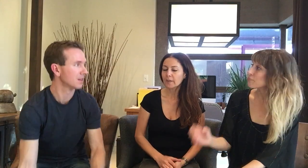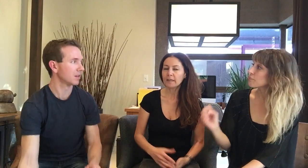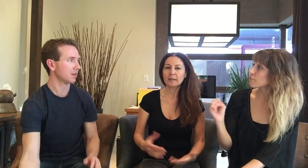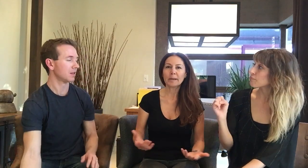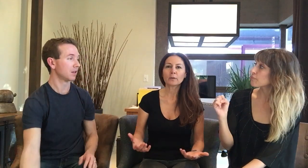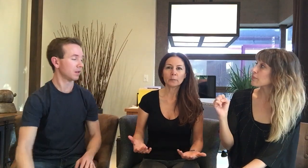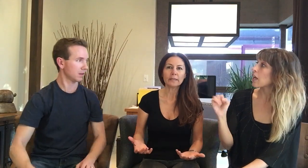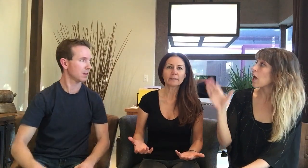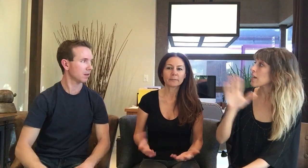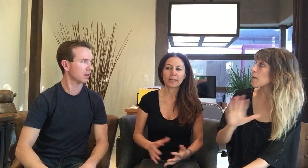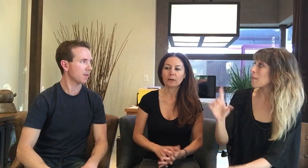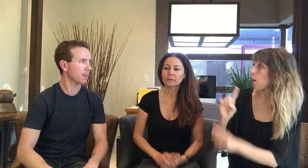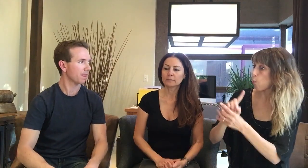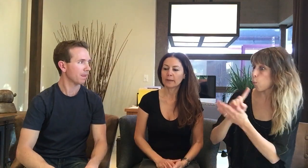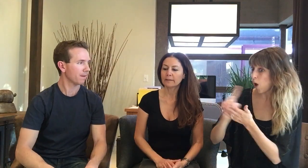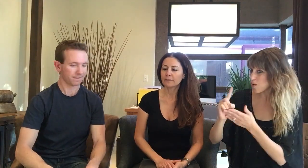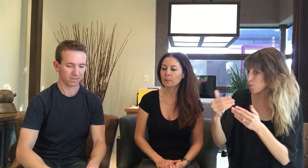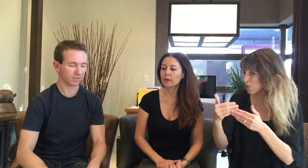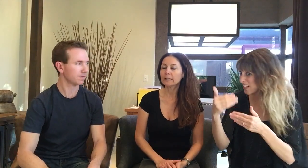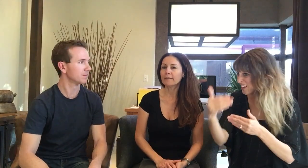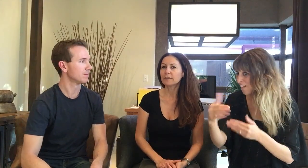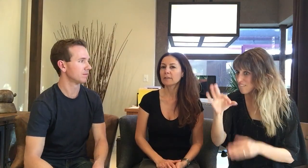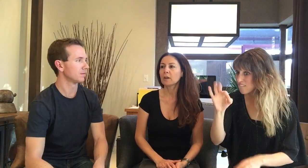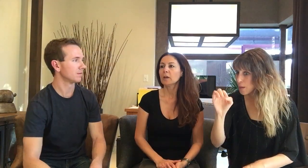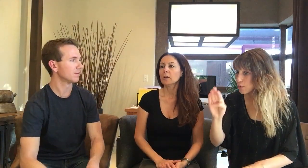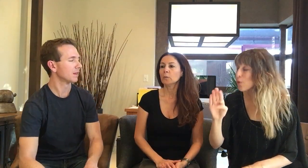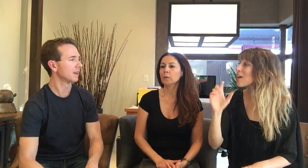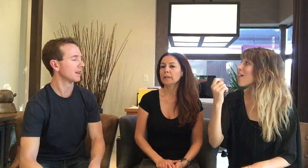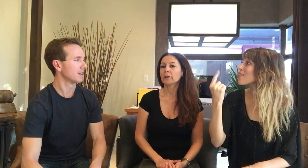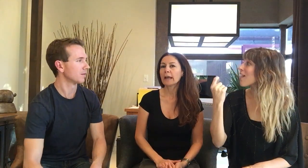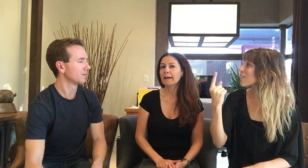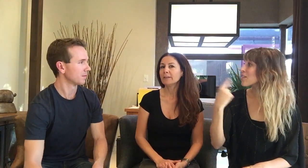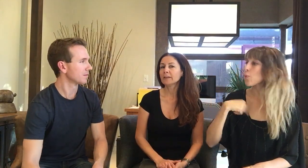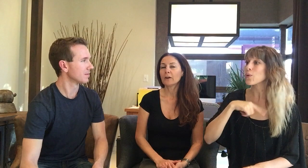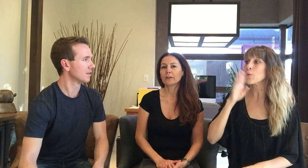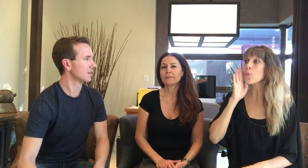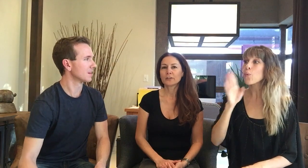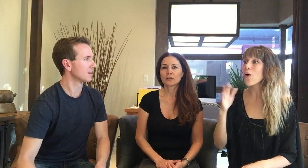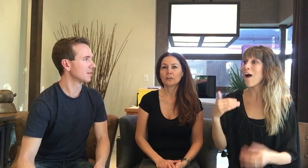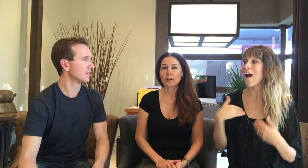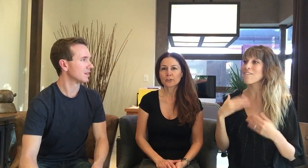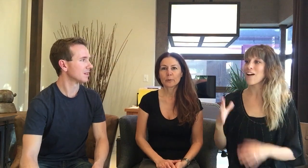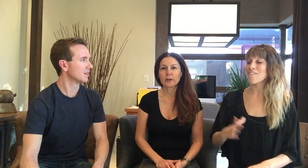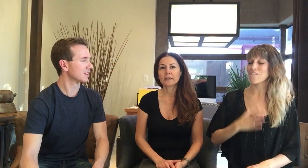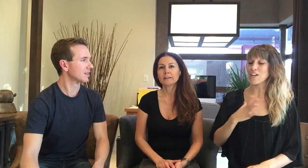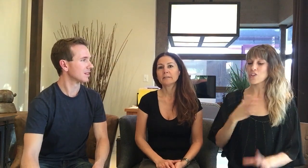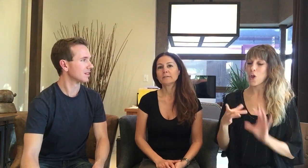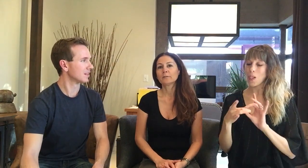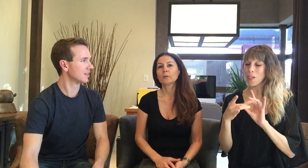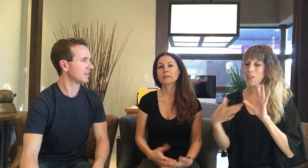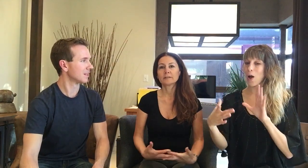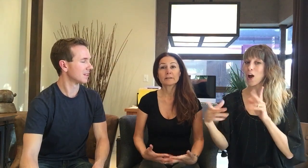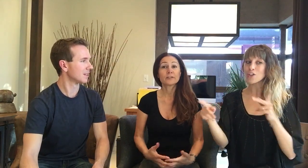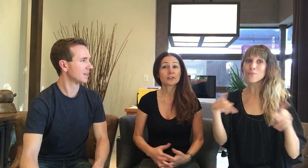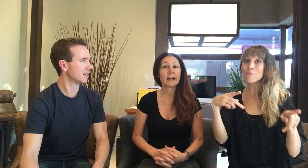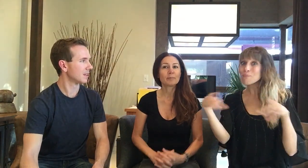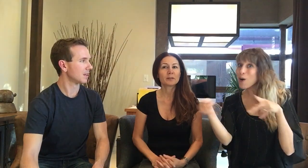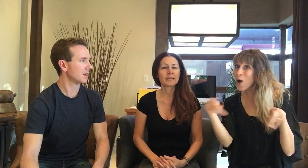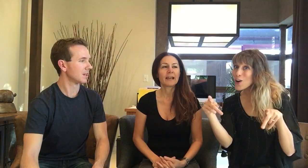in about a week from now, right, February 11th, we are having our official launch party for this official app coming